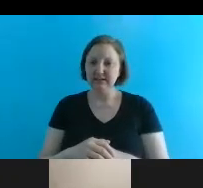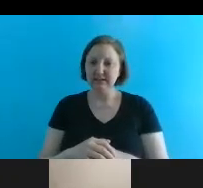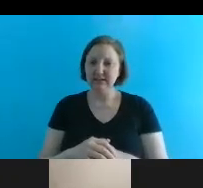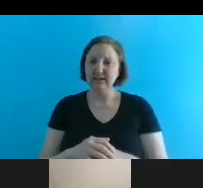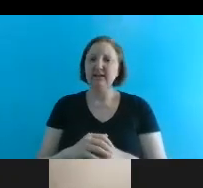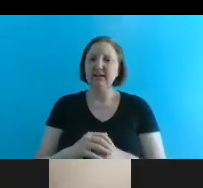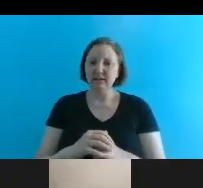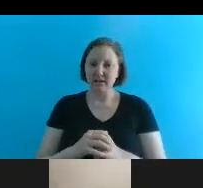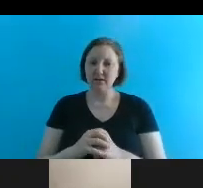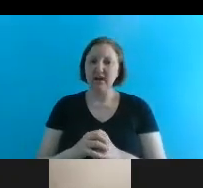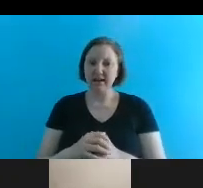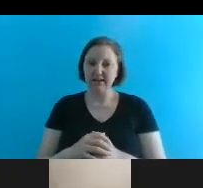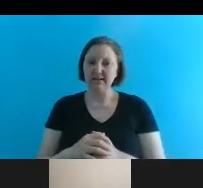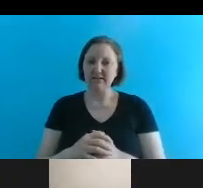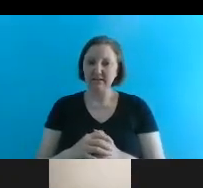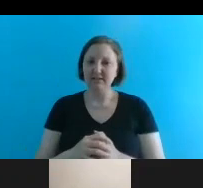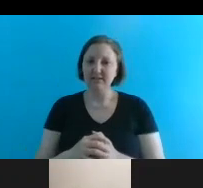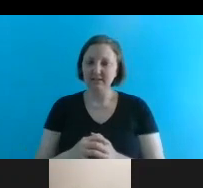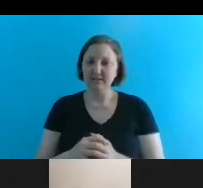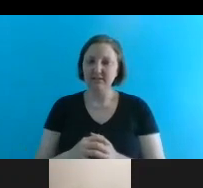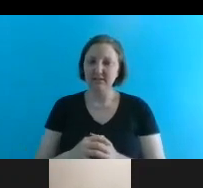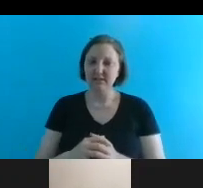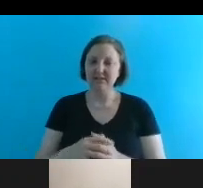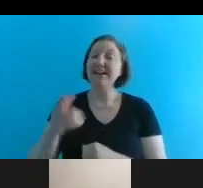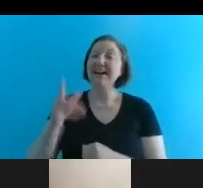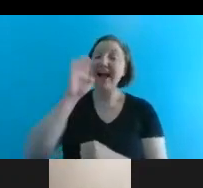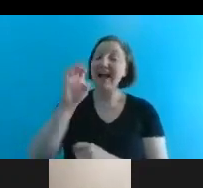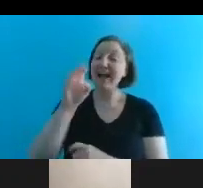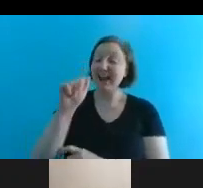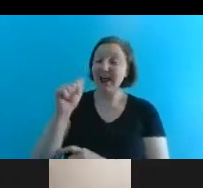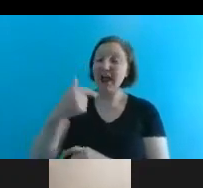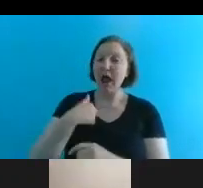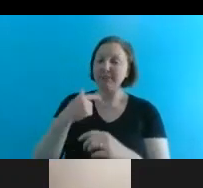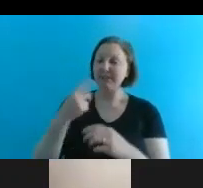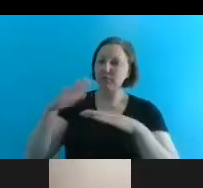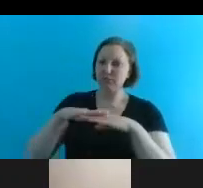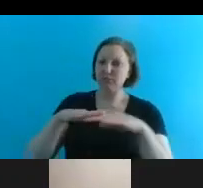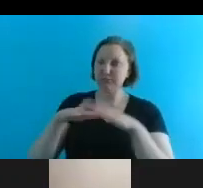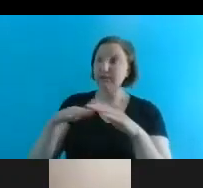Hi, Edna. I Okay. am the overnight supervisor.